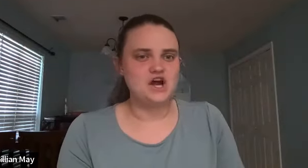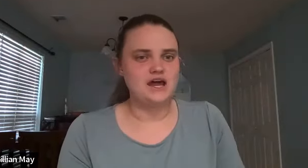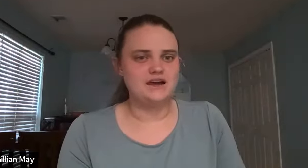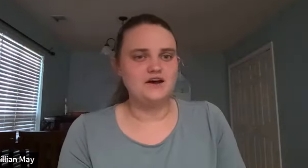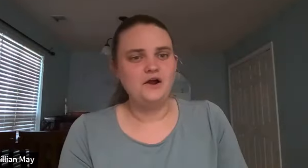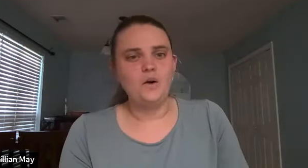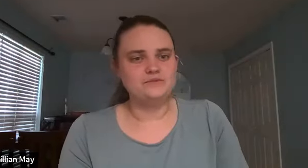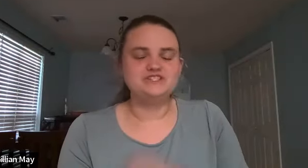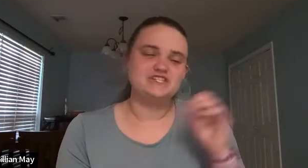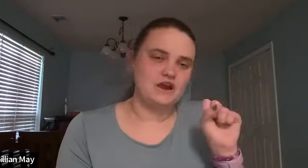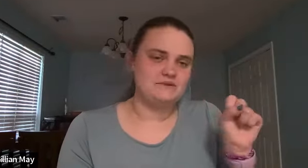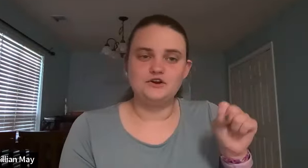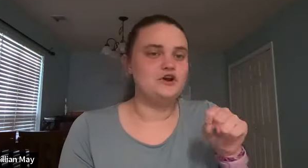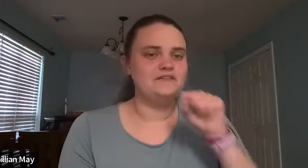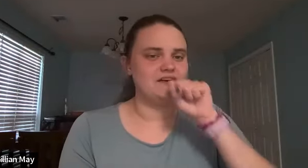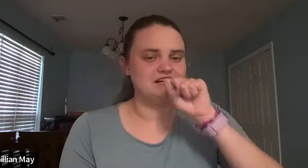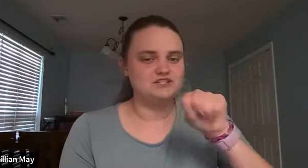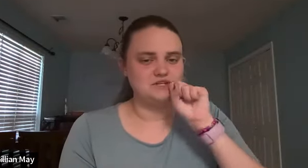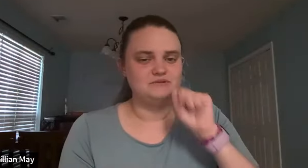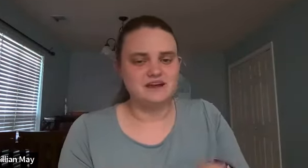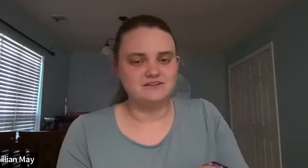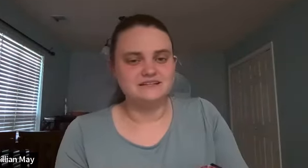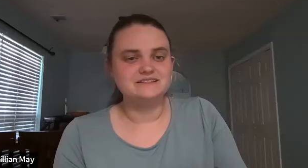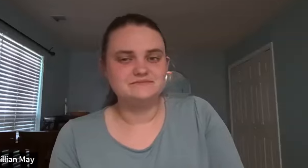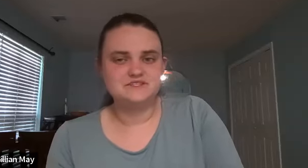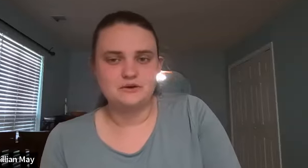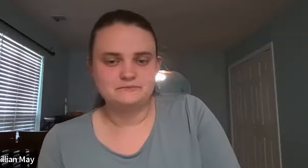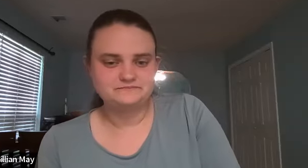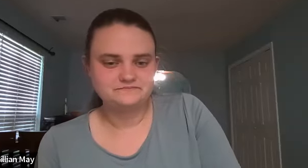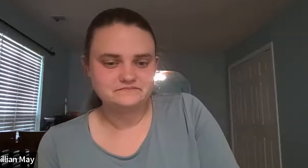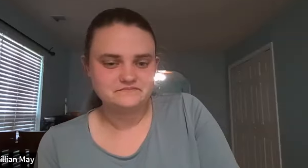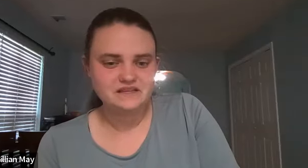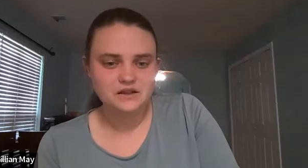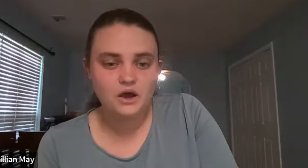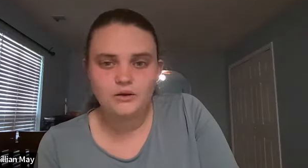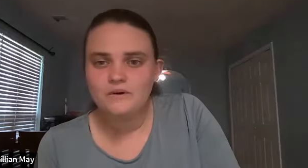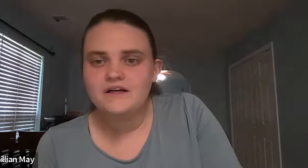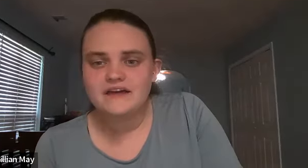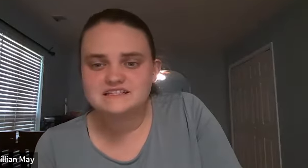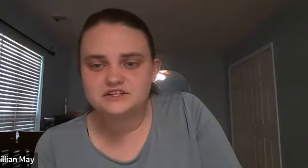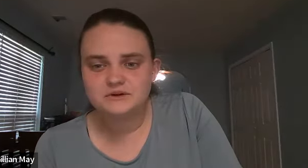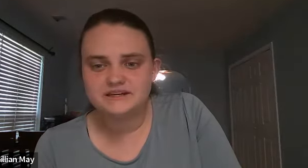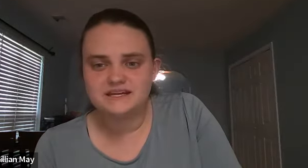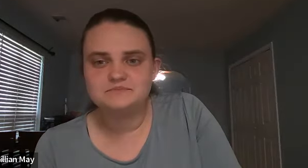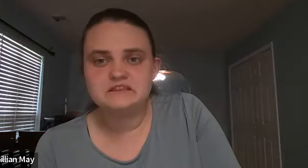not oh, I'm just describing it for, no, like that's actually what you would title it. So, oh, that is a good one. Yes,